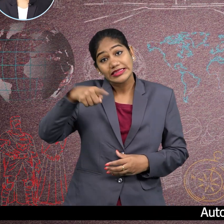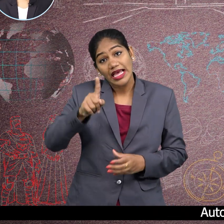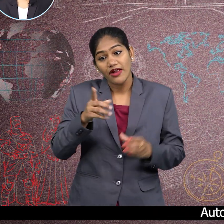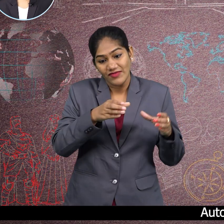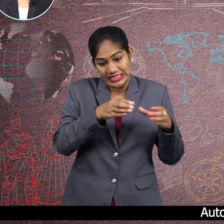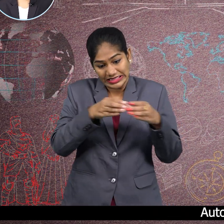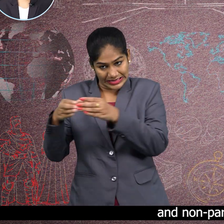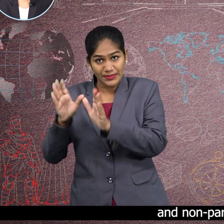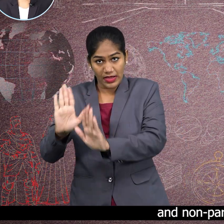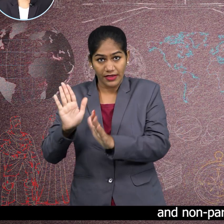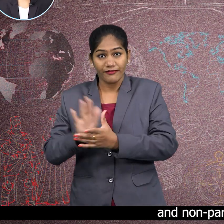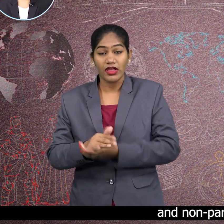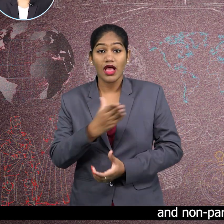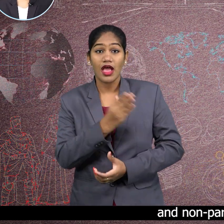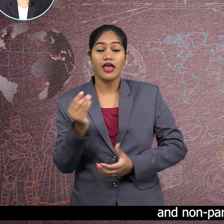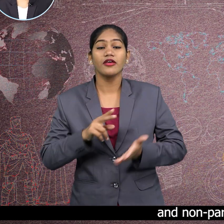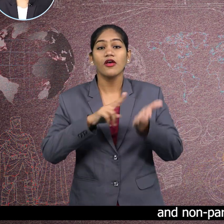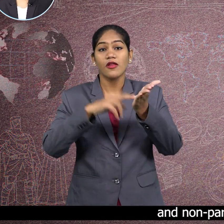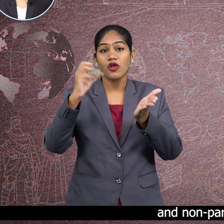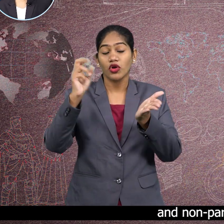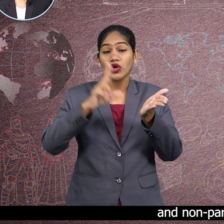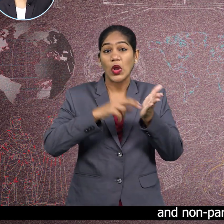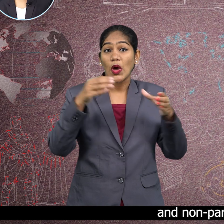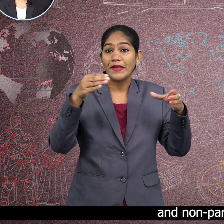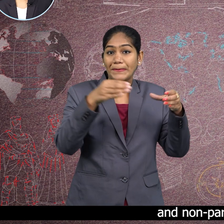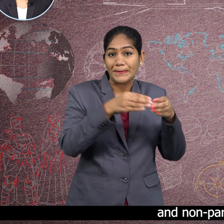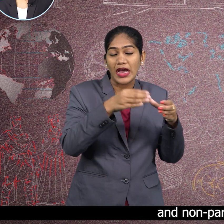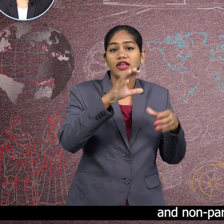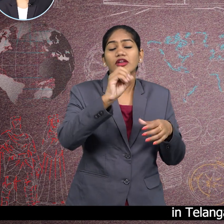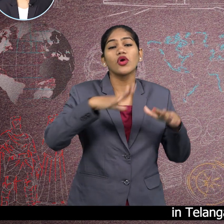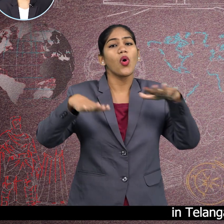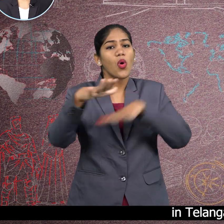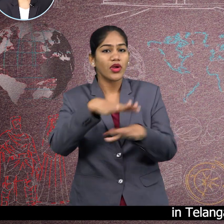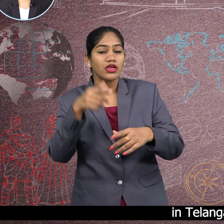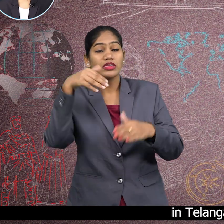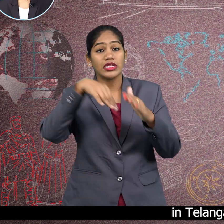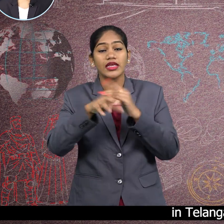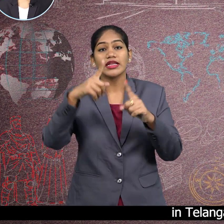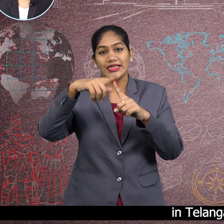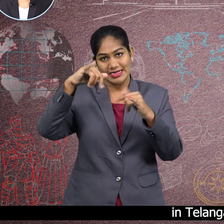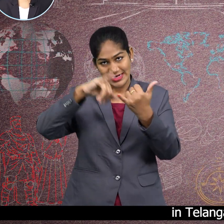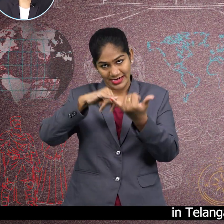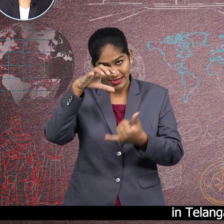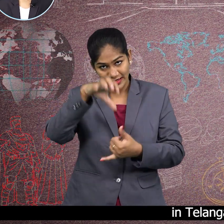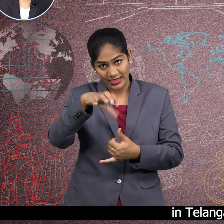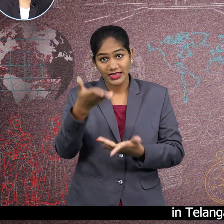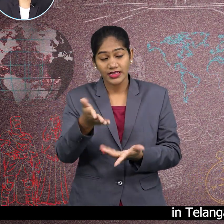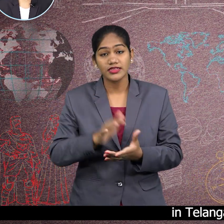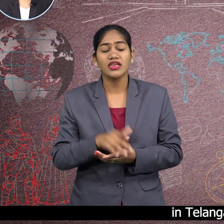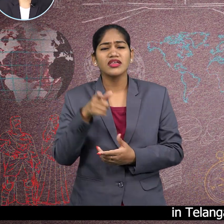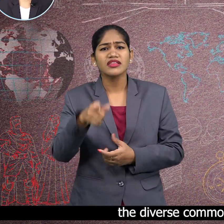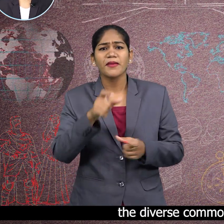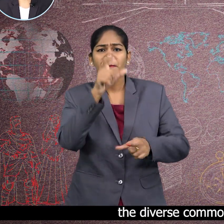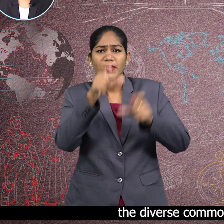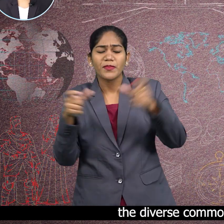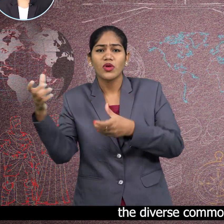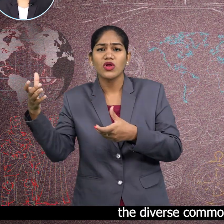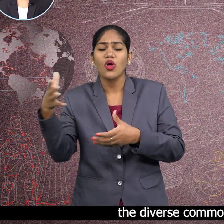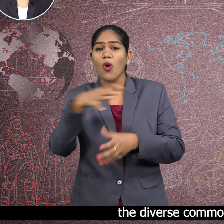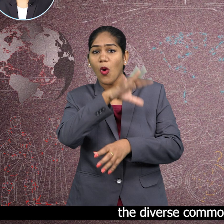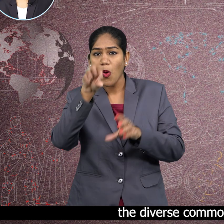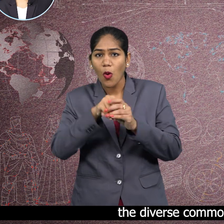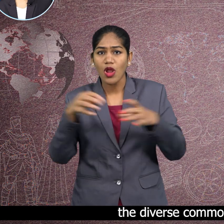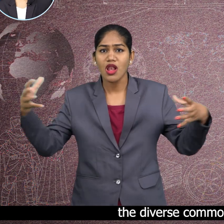Autonomous and non-party organizations in Telangana mobilized the